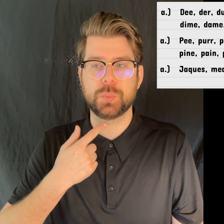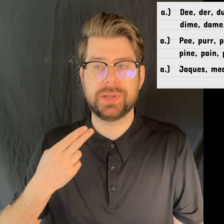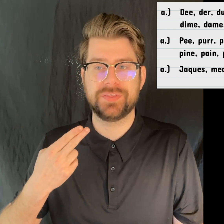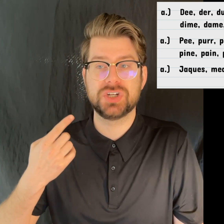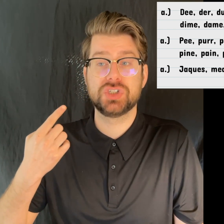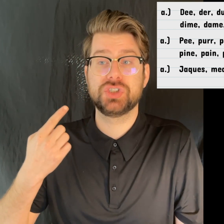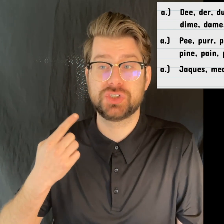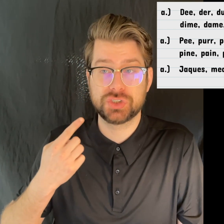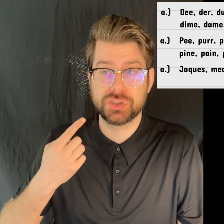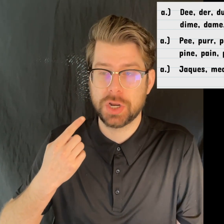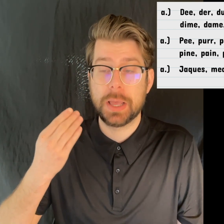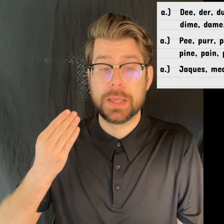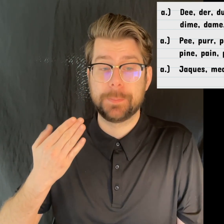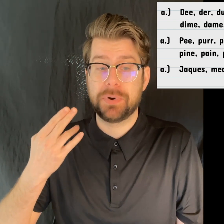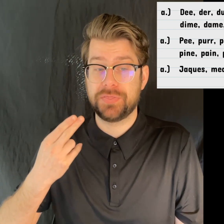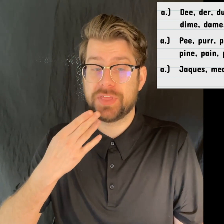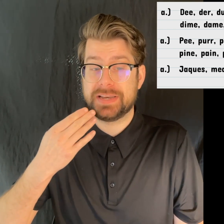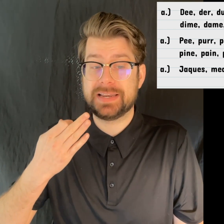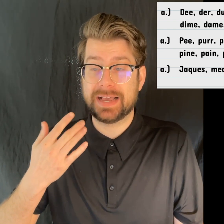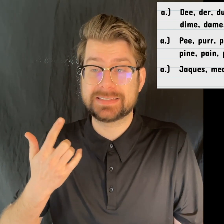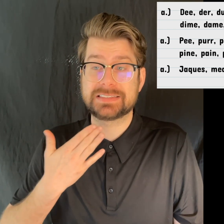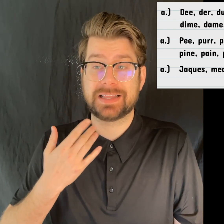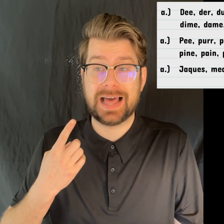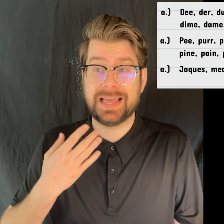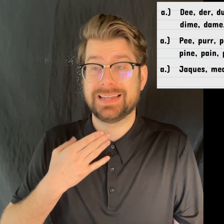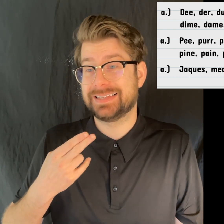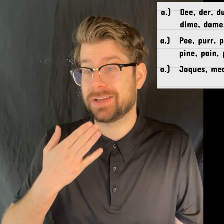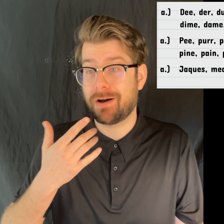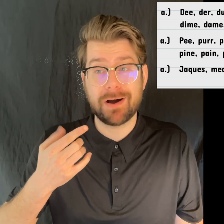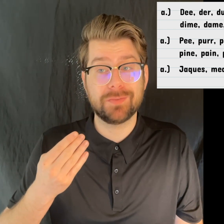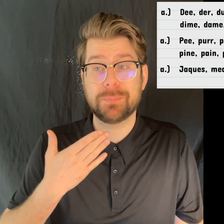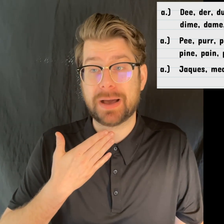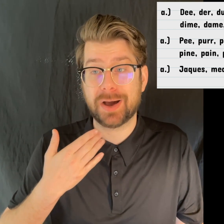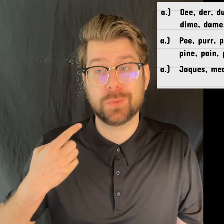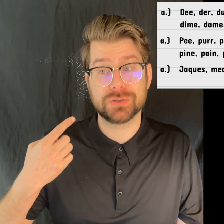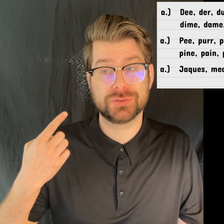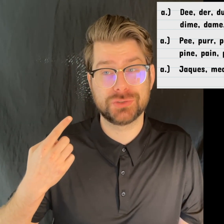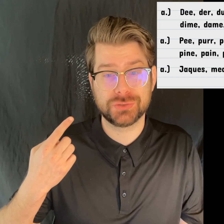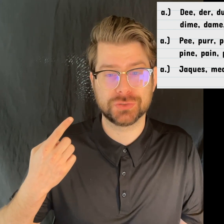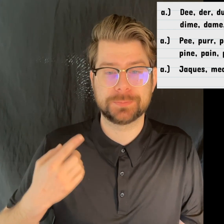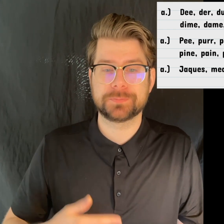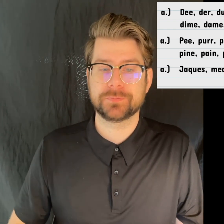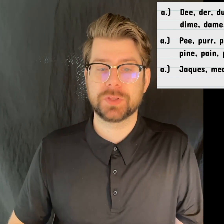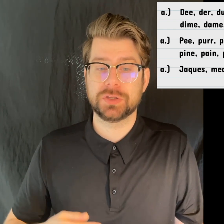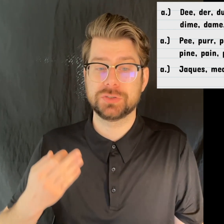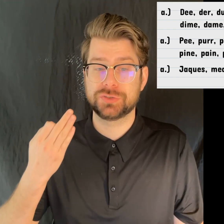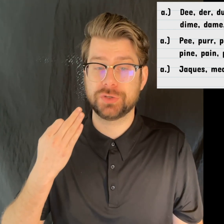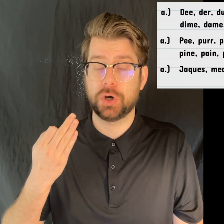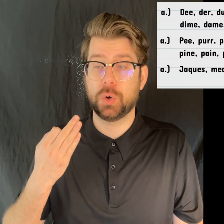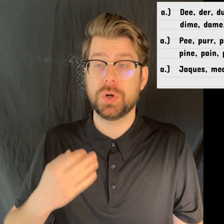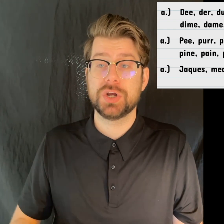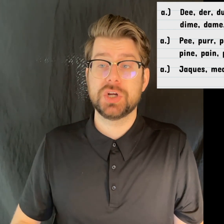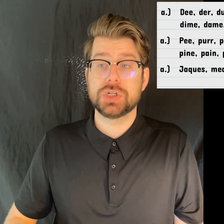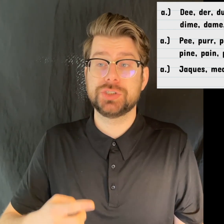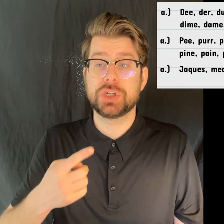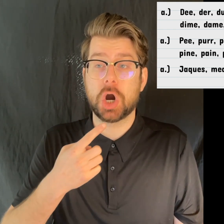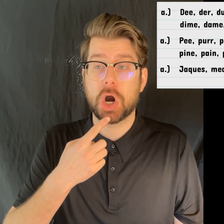with zh, but the next slide is all about zh. So,